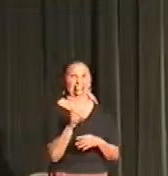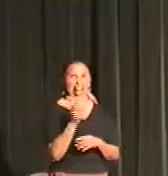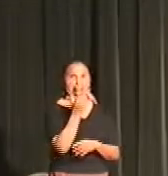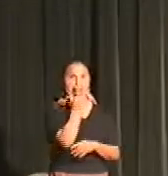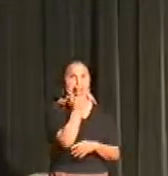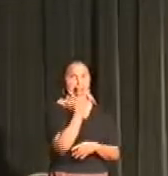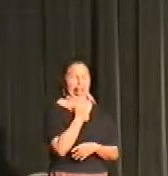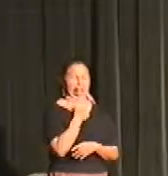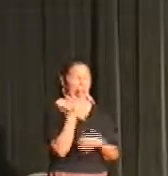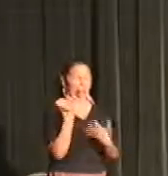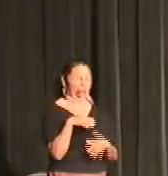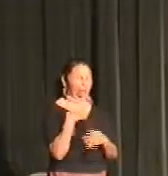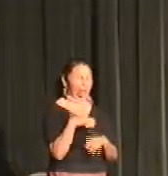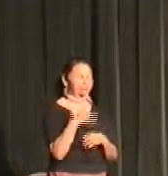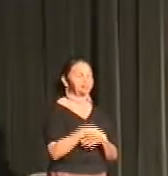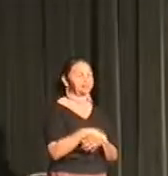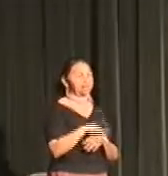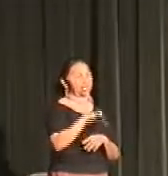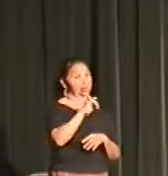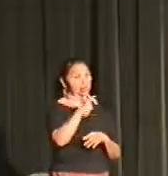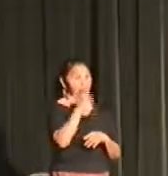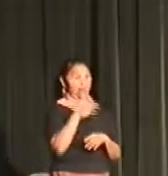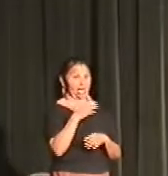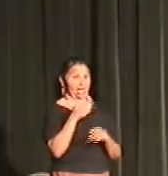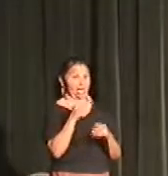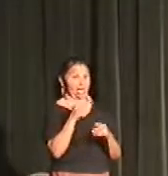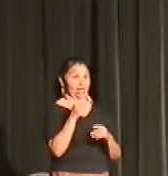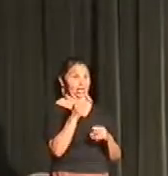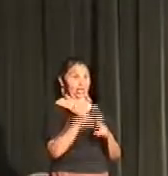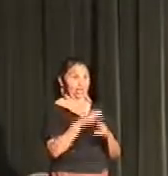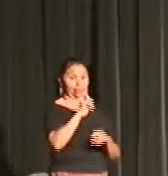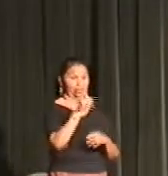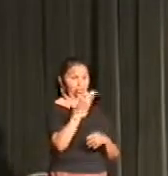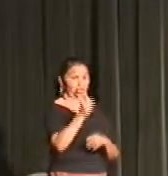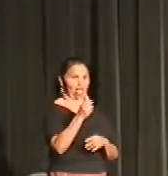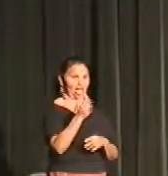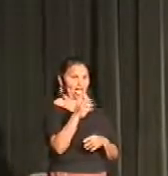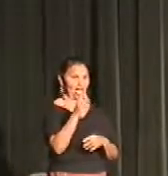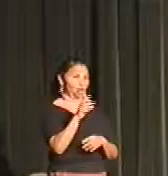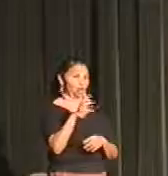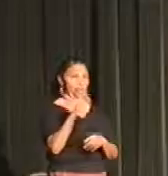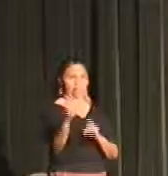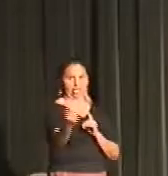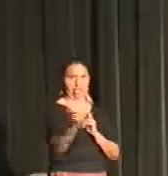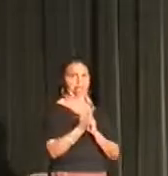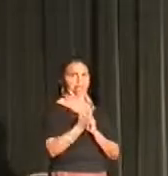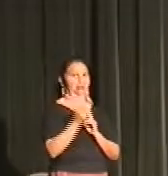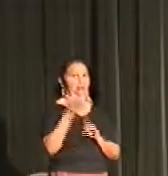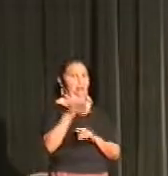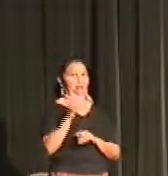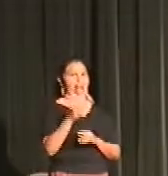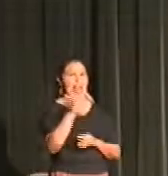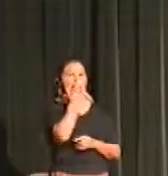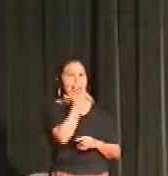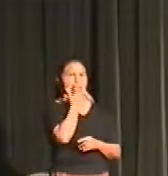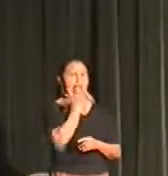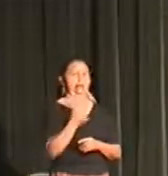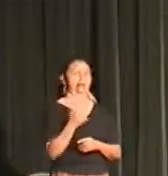And because of that, this guy named John Edwards came up to me after that, and he offered, he